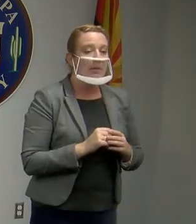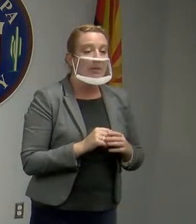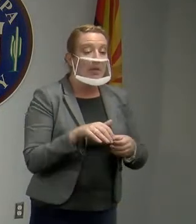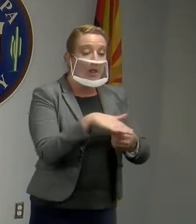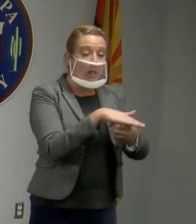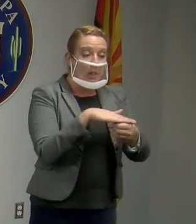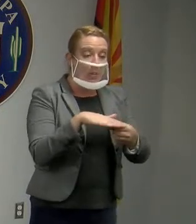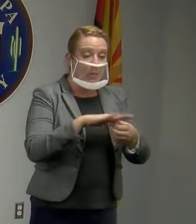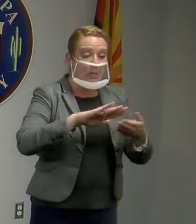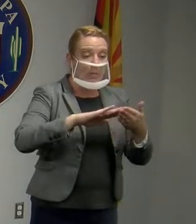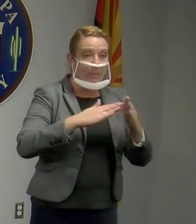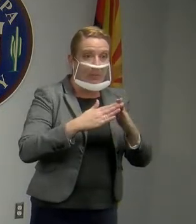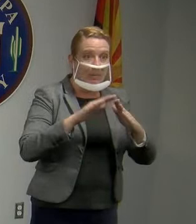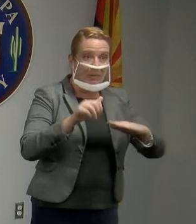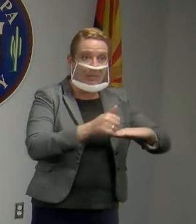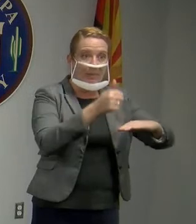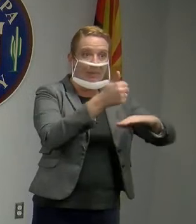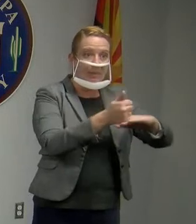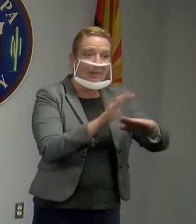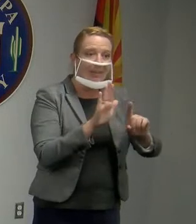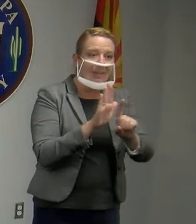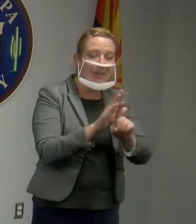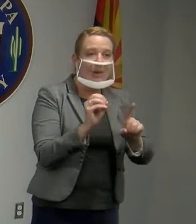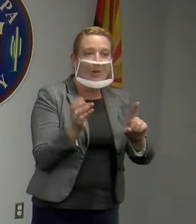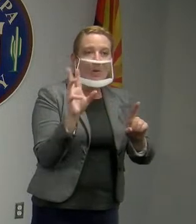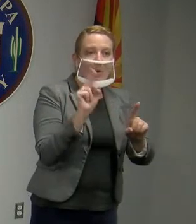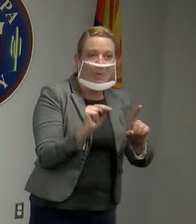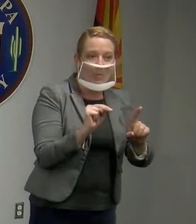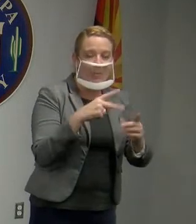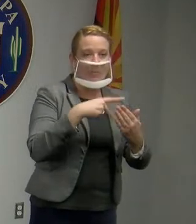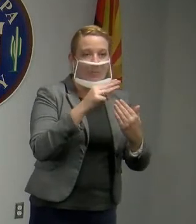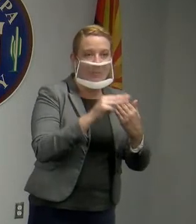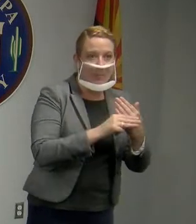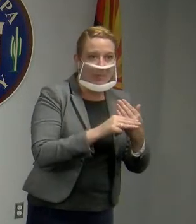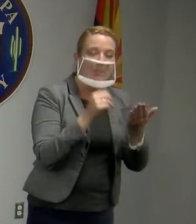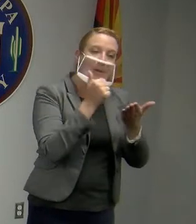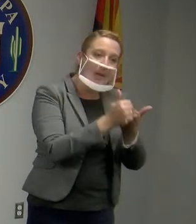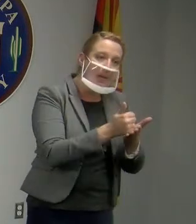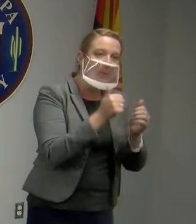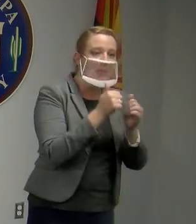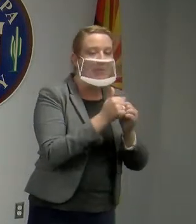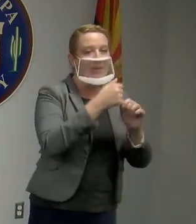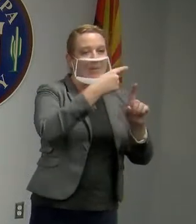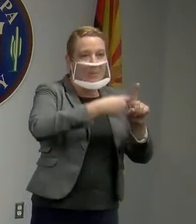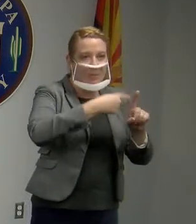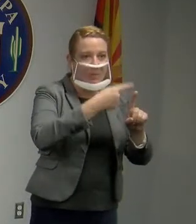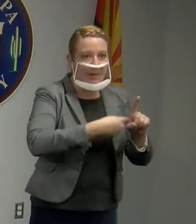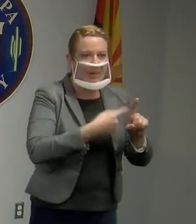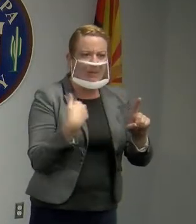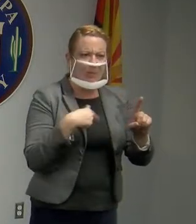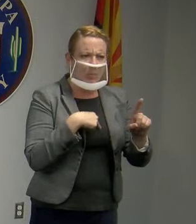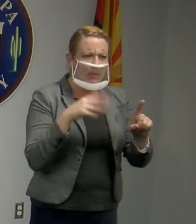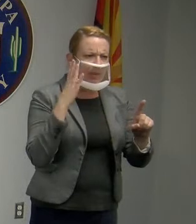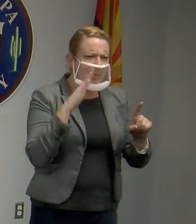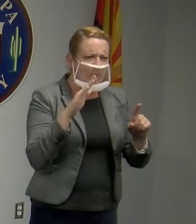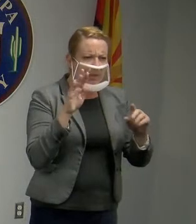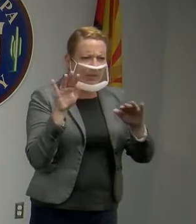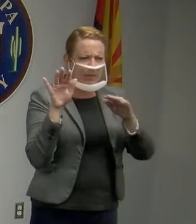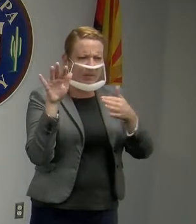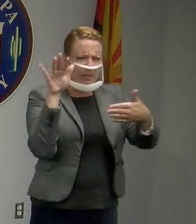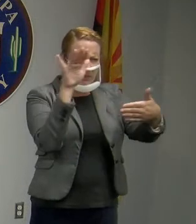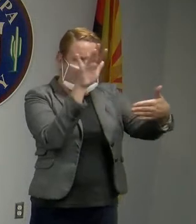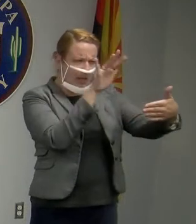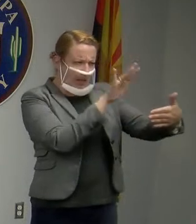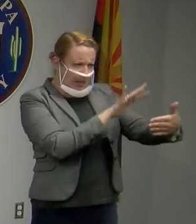rental assistance programs. So we're going to work with some of the other funders to put together a comprehensive list of all the different sites for everyone in